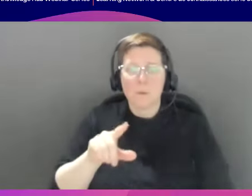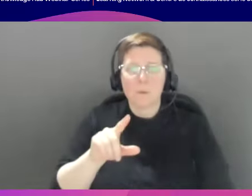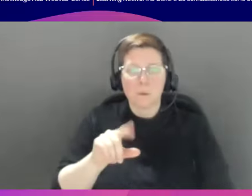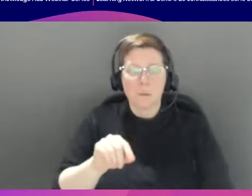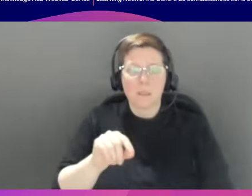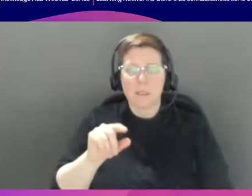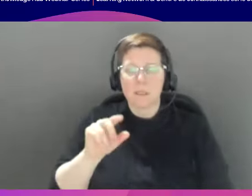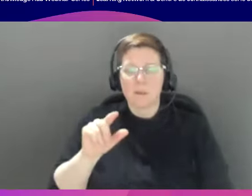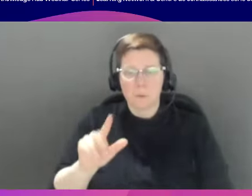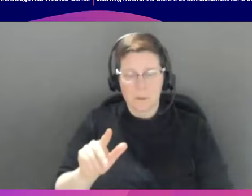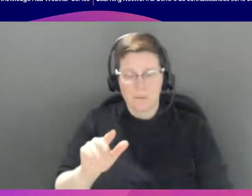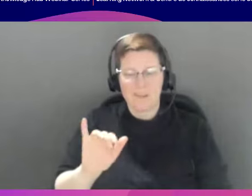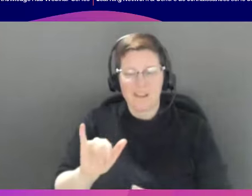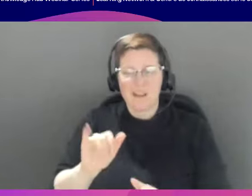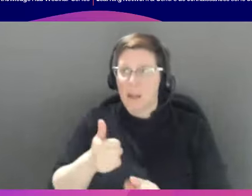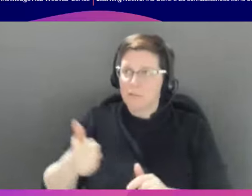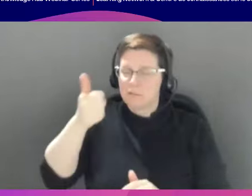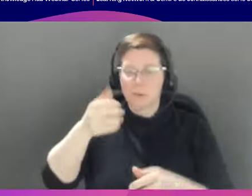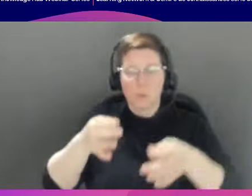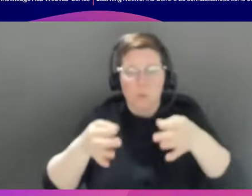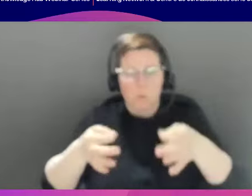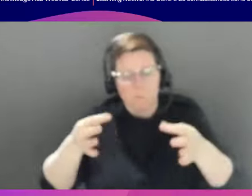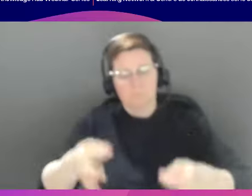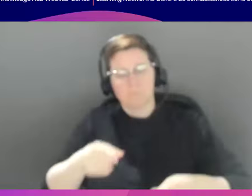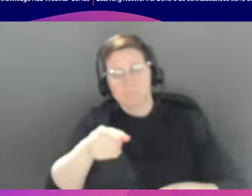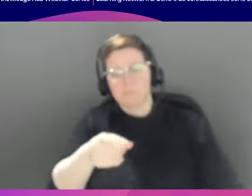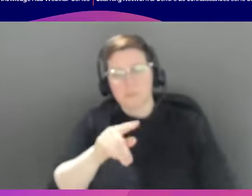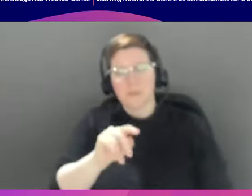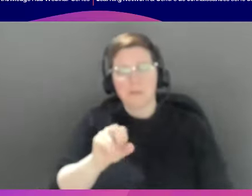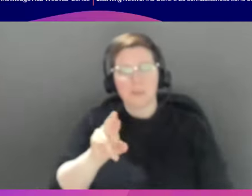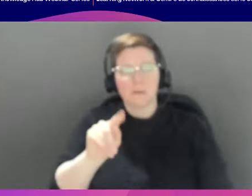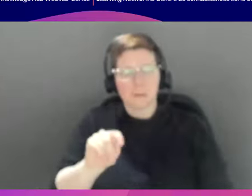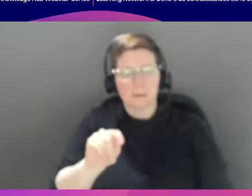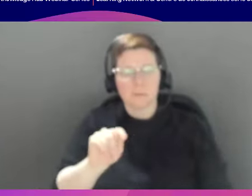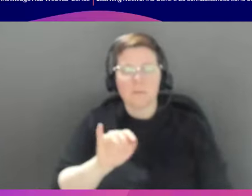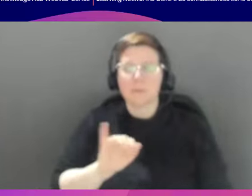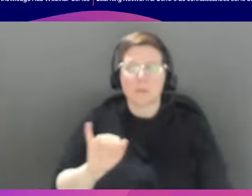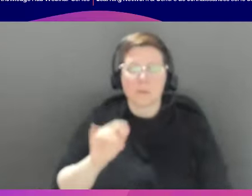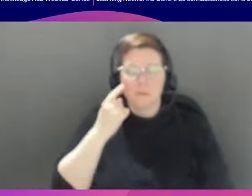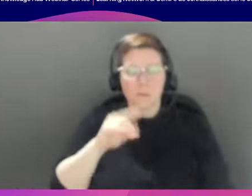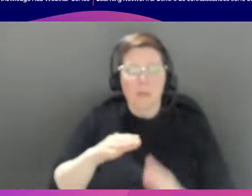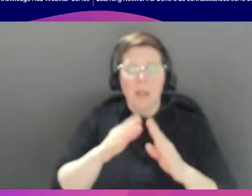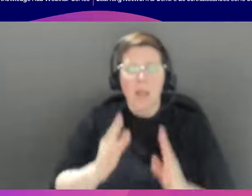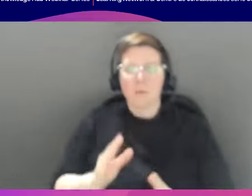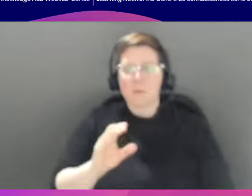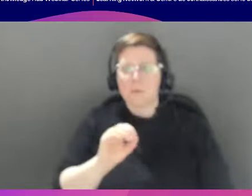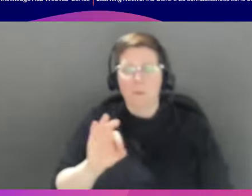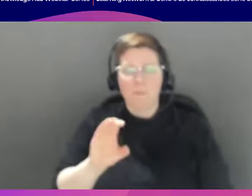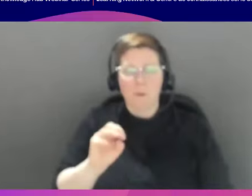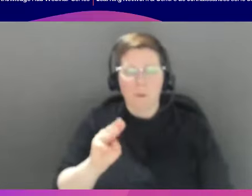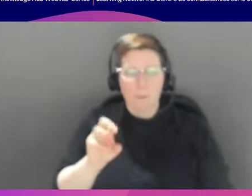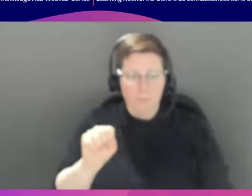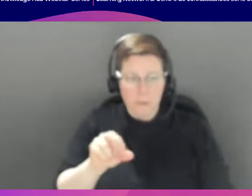late 2023. Furthermore, in the House of Commons study that I have for the quote on what ideologically motivated